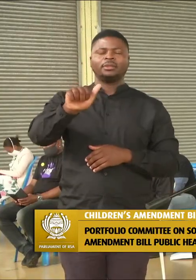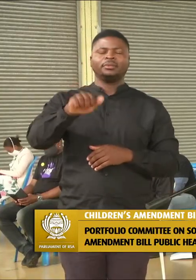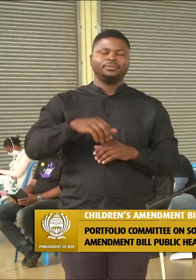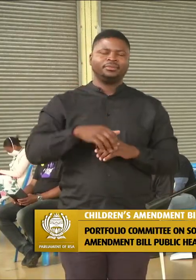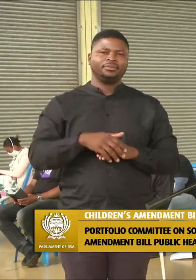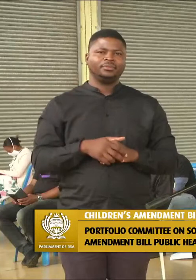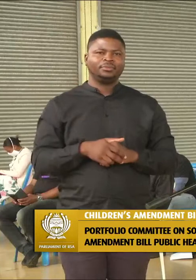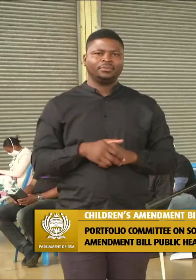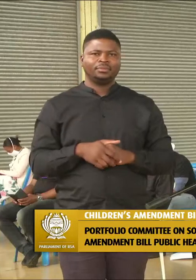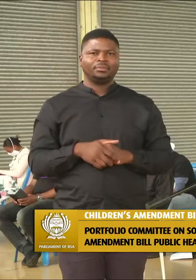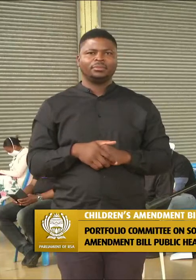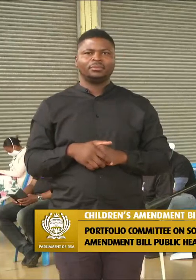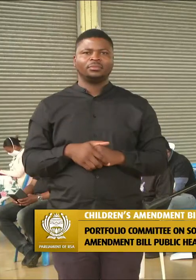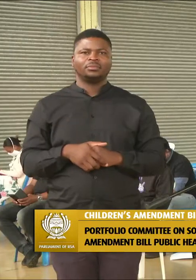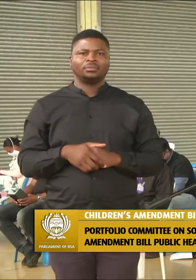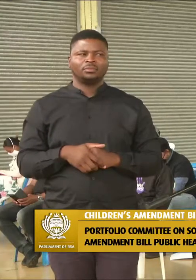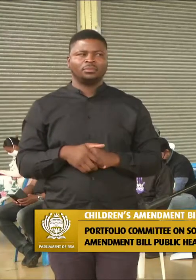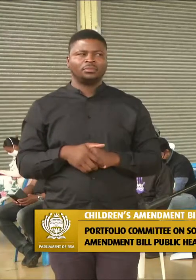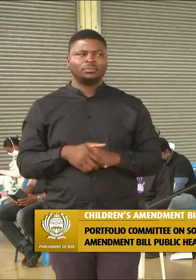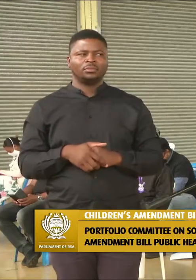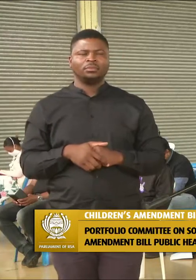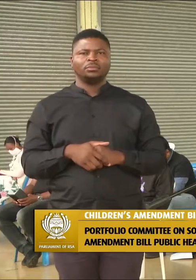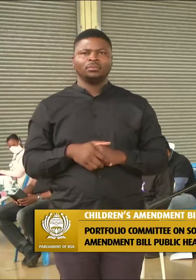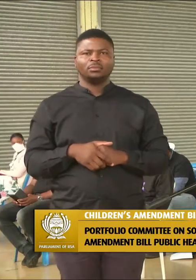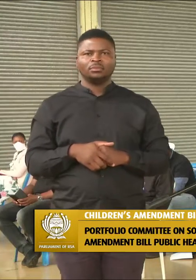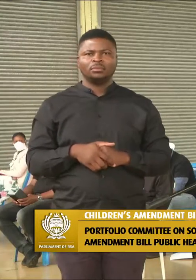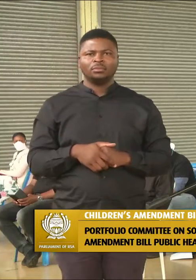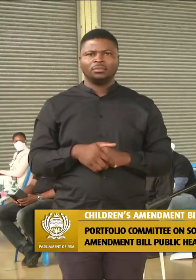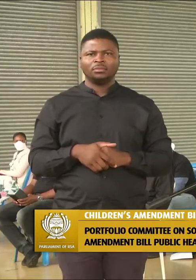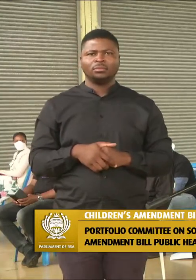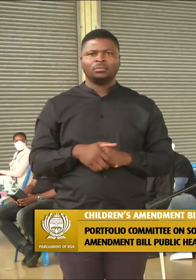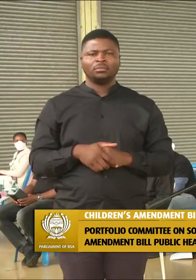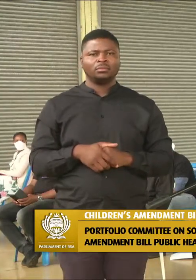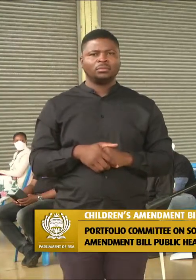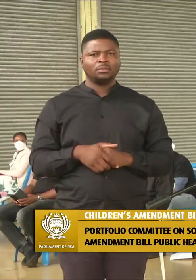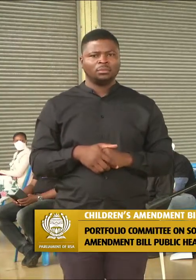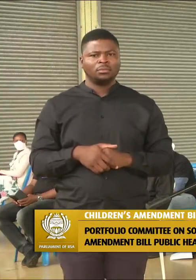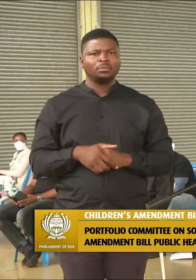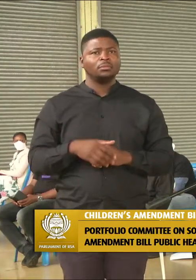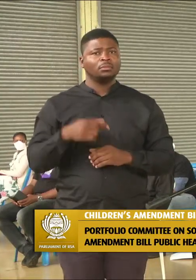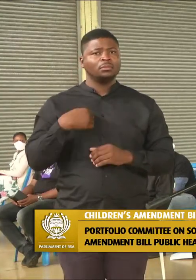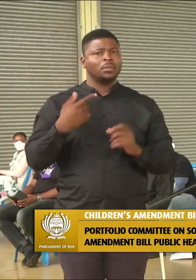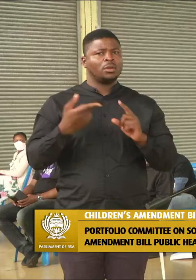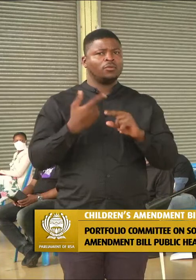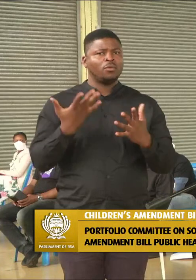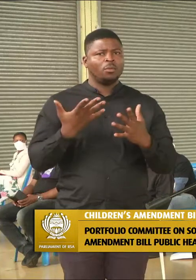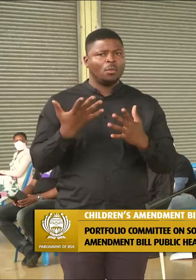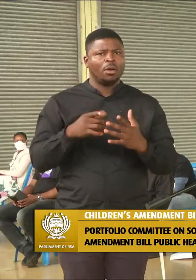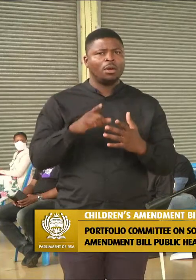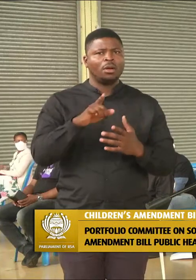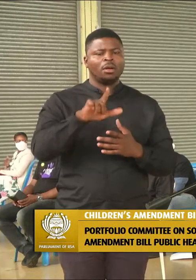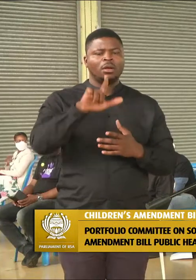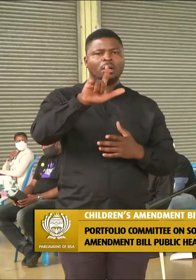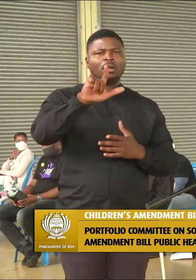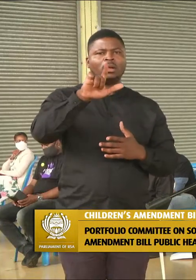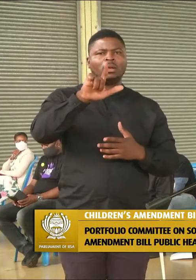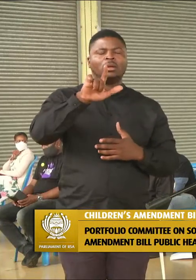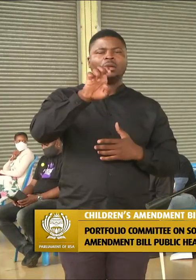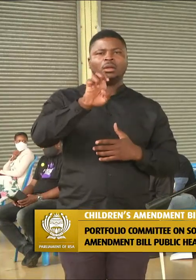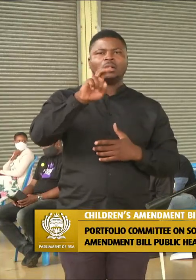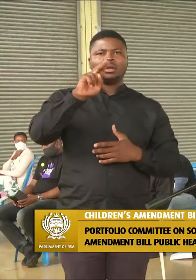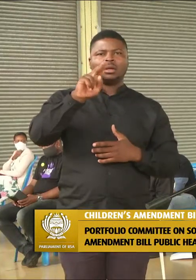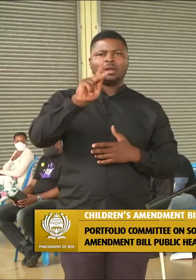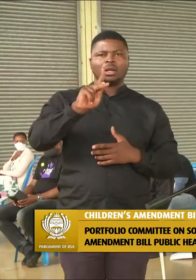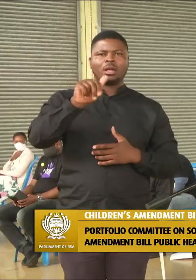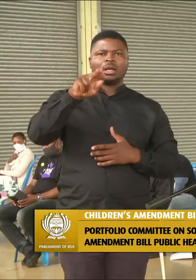Nomusa Jali. We Inkanyezi encane Educare Center eSelamonville. I'm from Inkanyezu